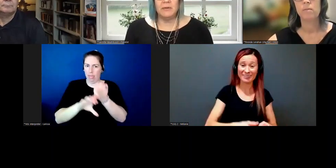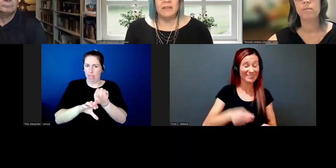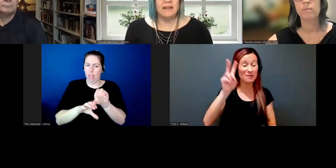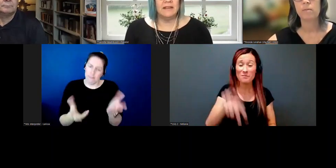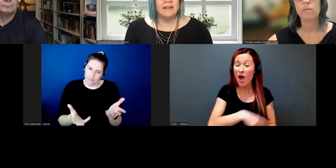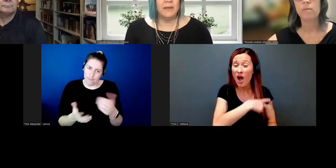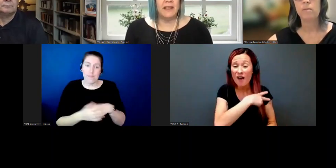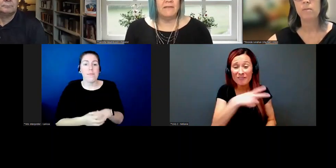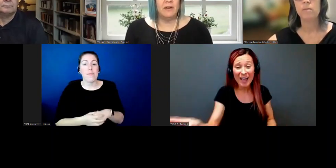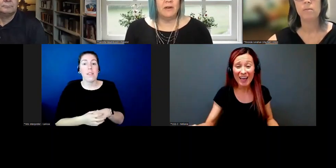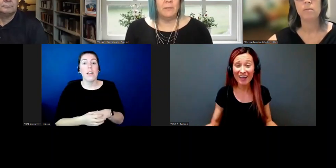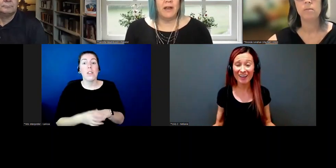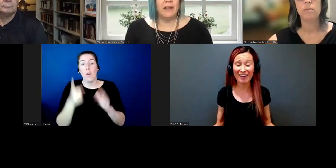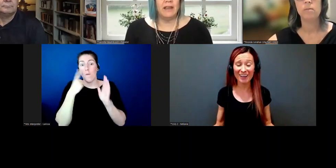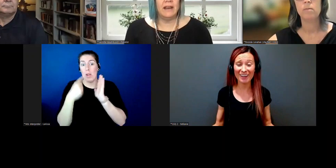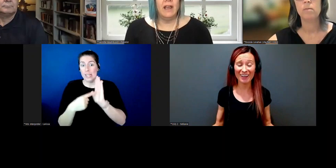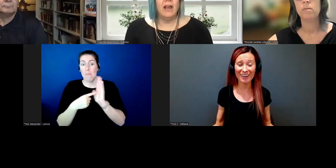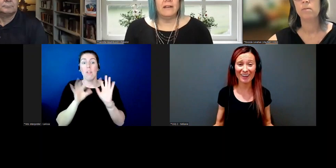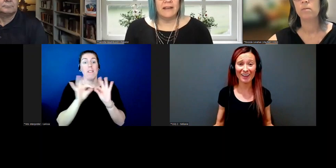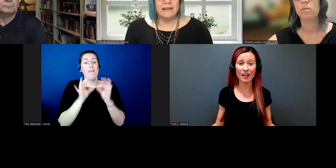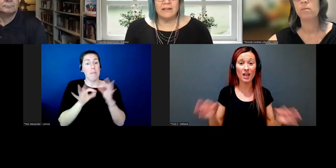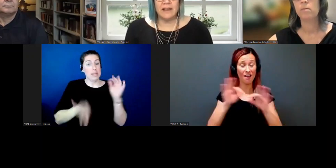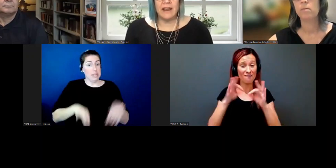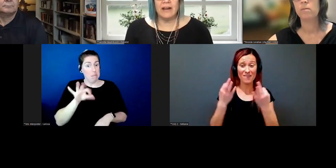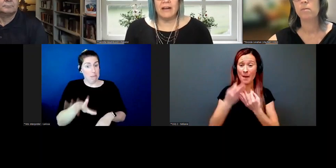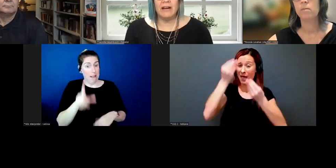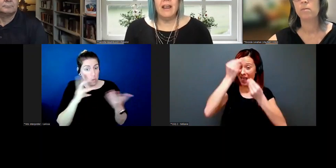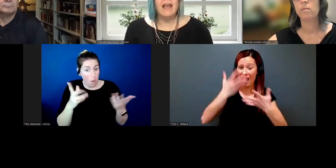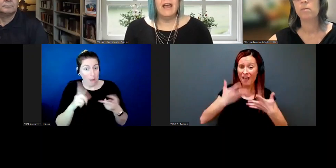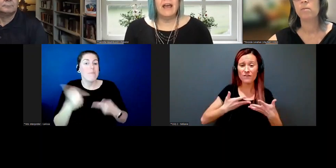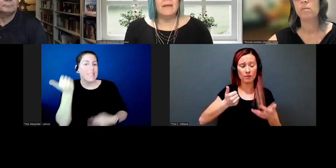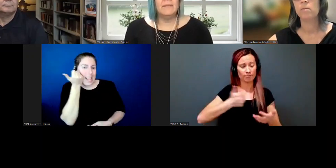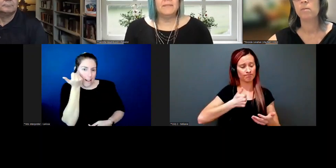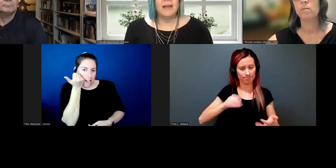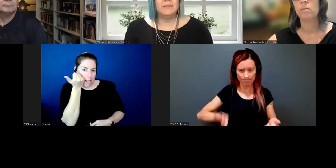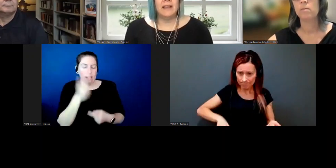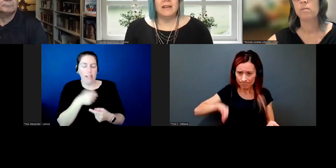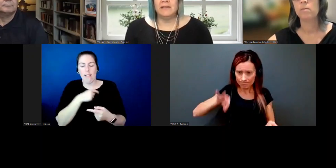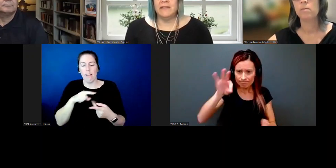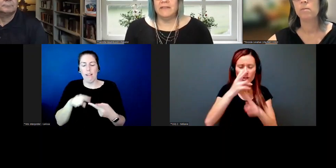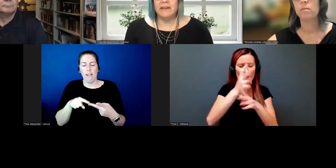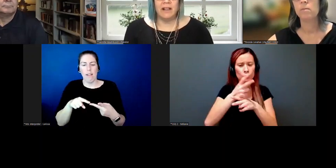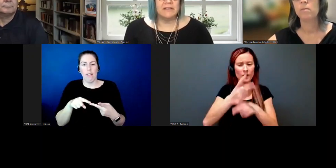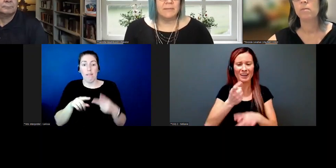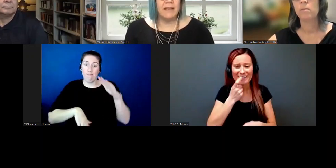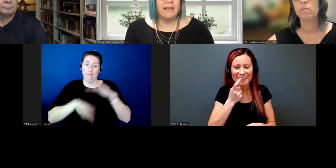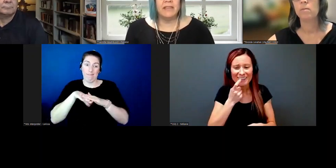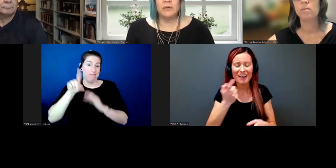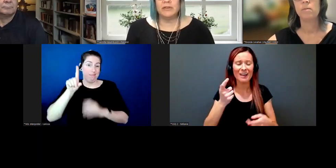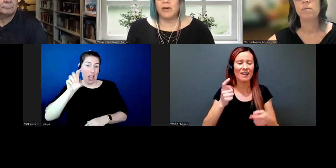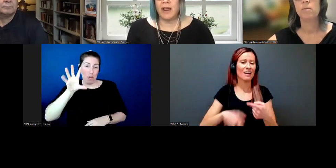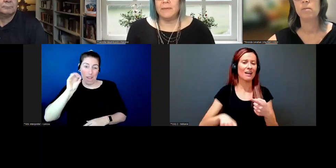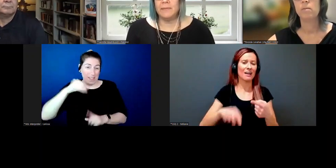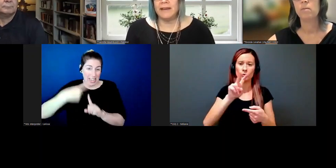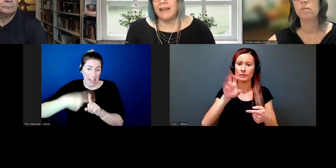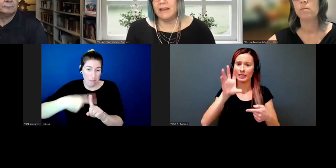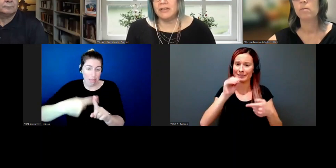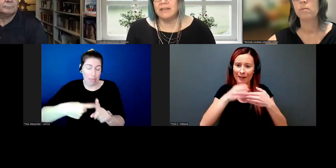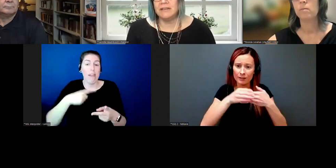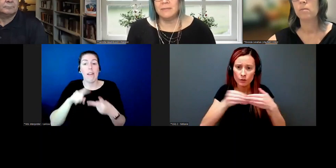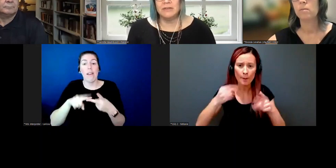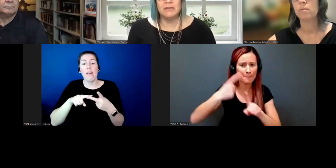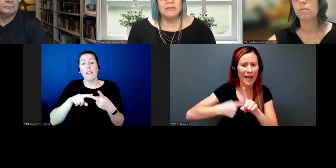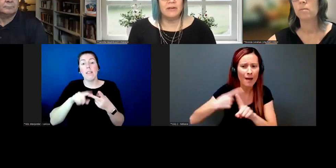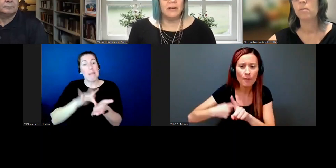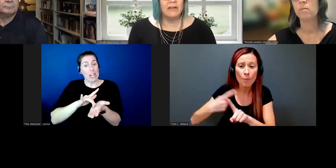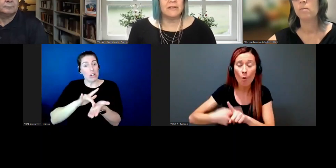shared with us that they're paying for out of pocket are dental care, up to $150 a month, prescribed medications